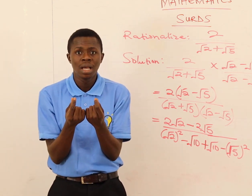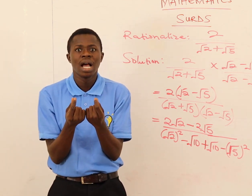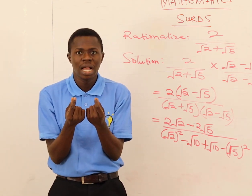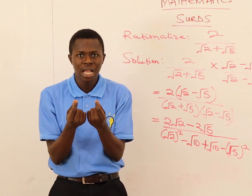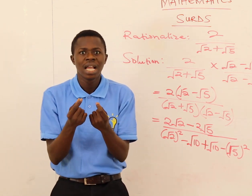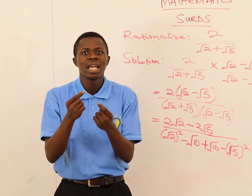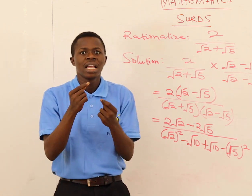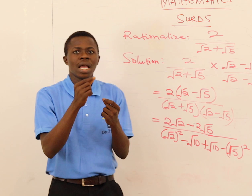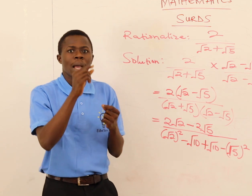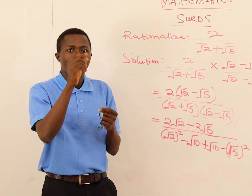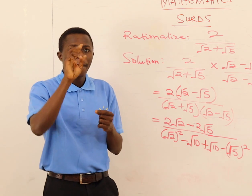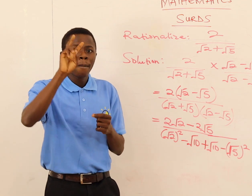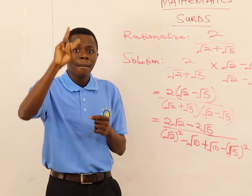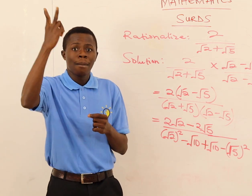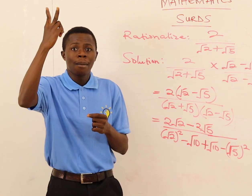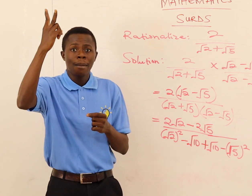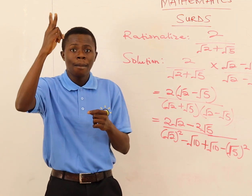And now you know that